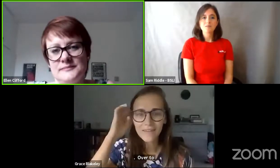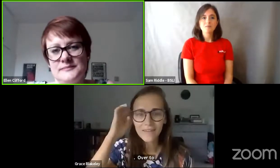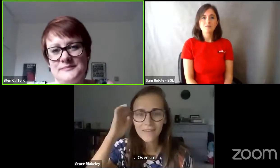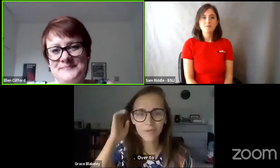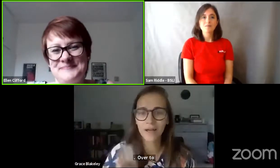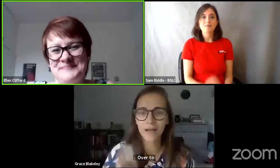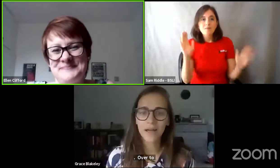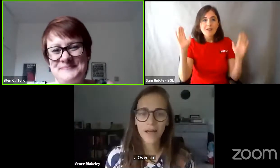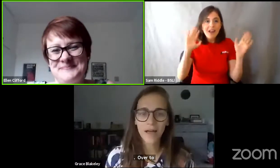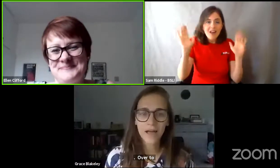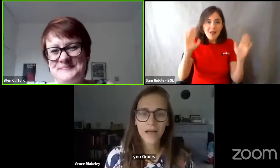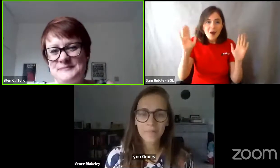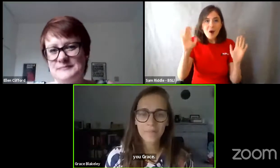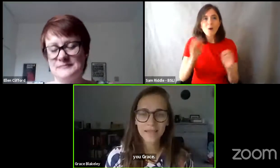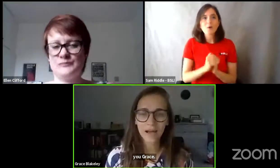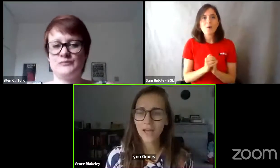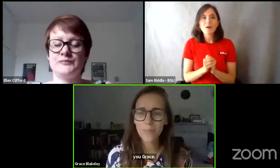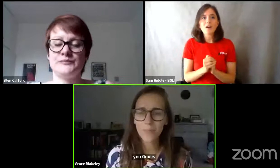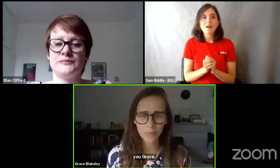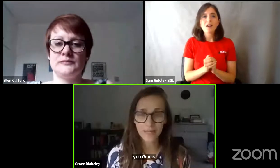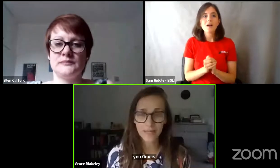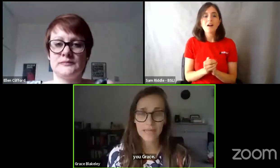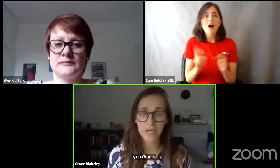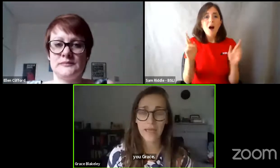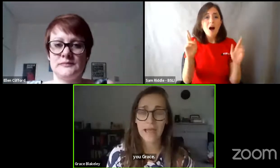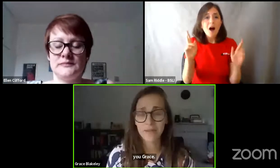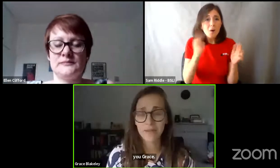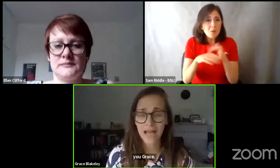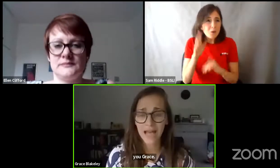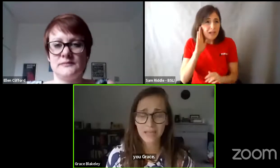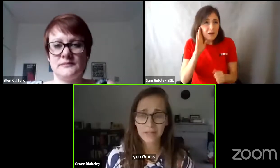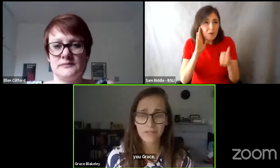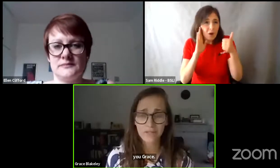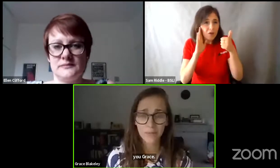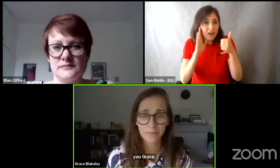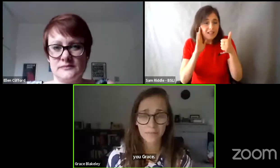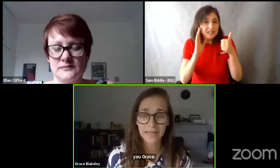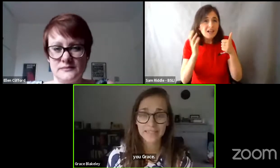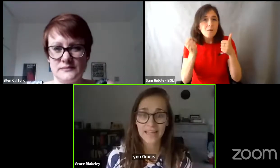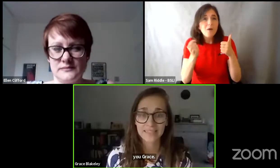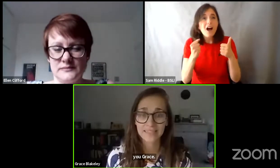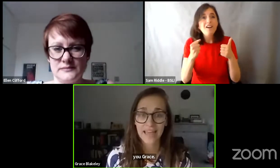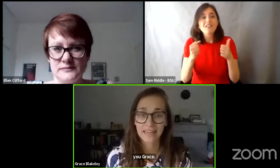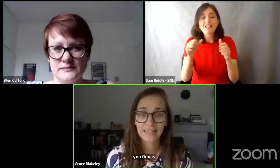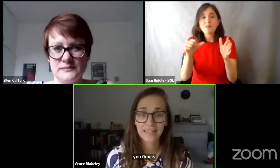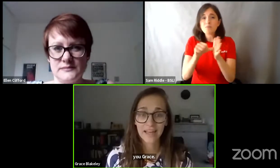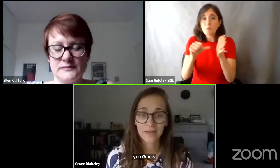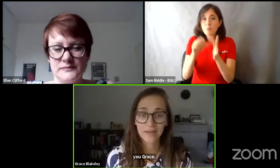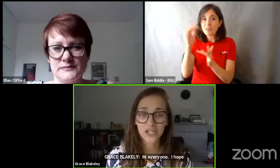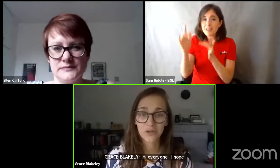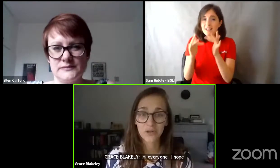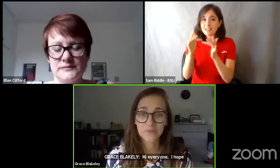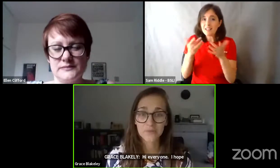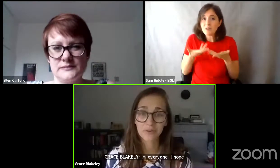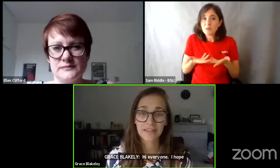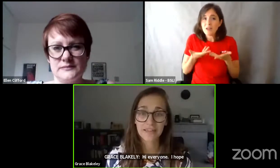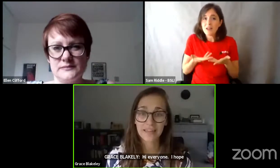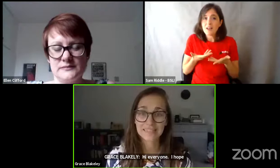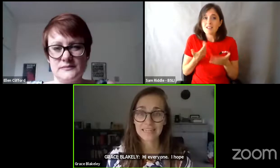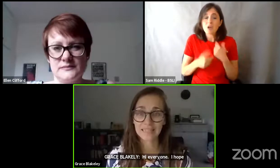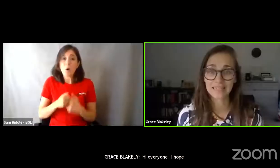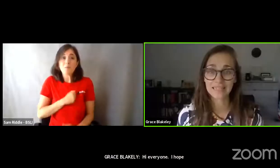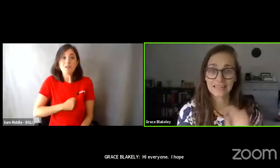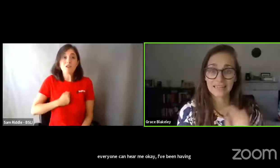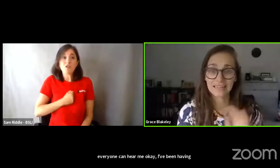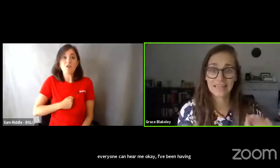Hi, everyone. I hope everyone can hear me okay. I've been having a bit of trouble with my internet today, so I'm sorry if